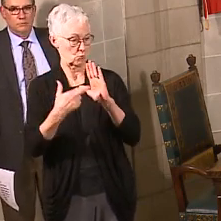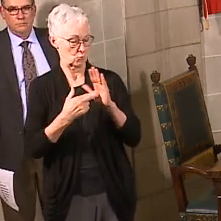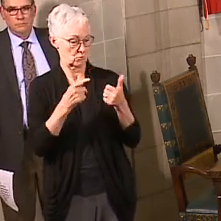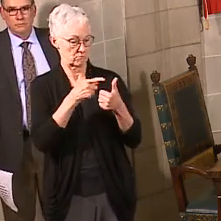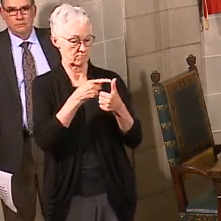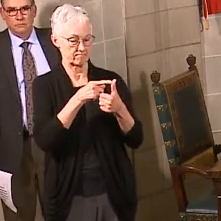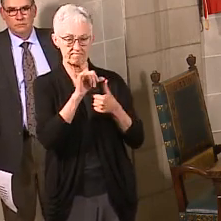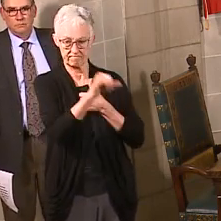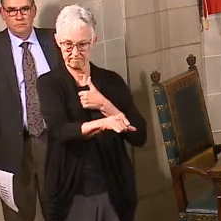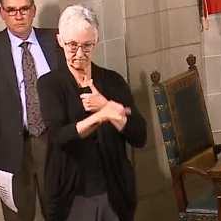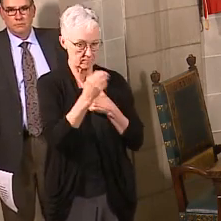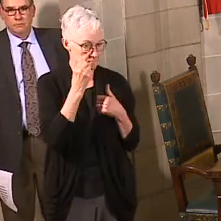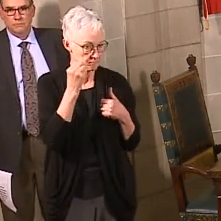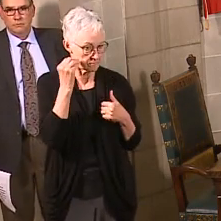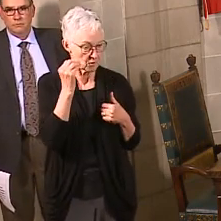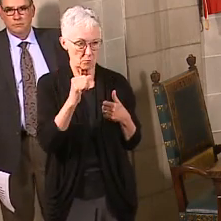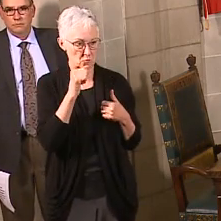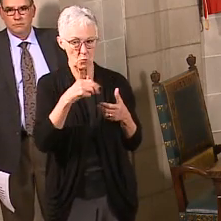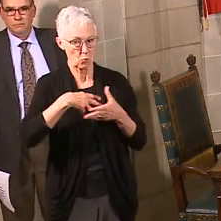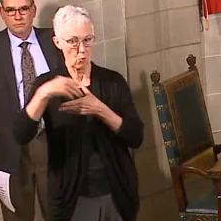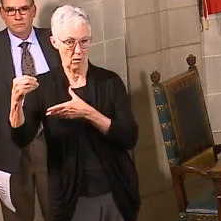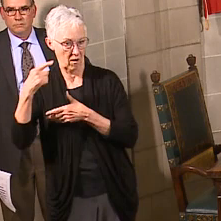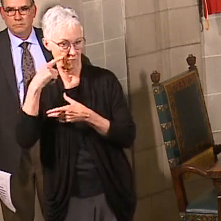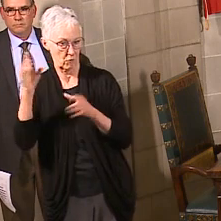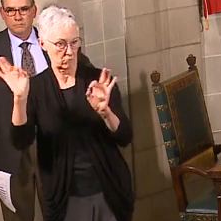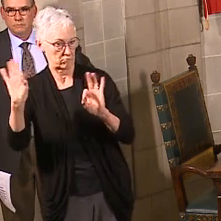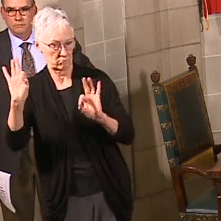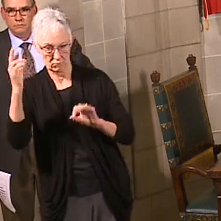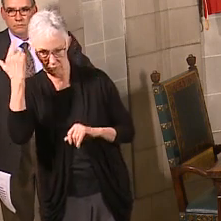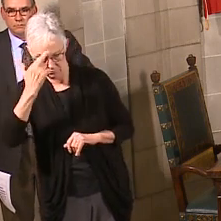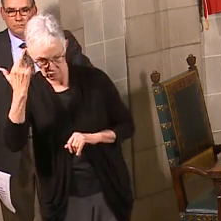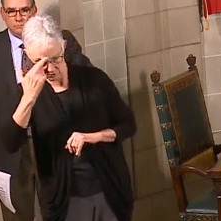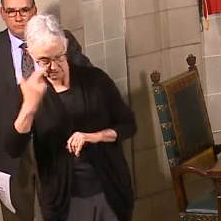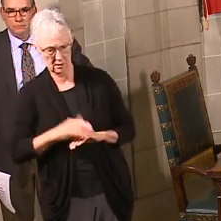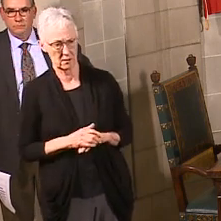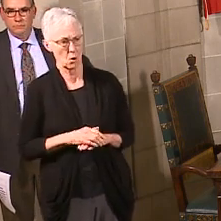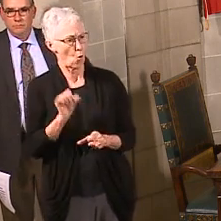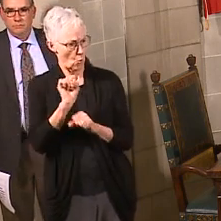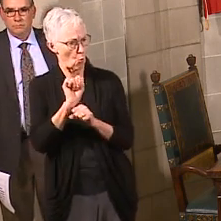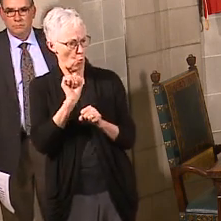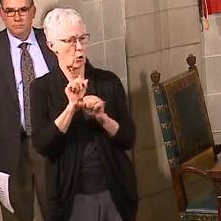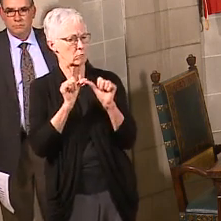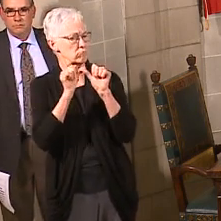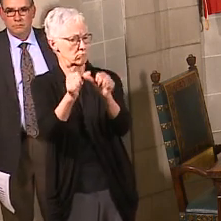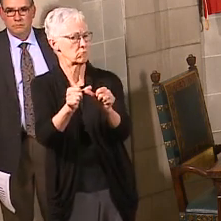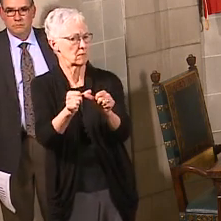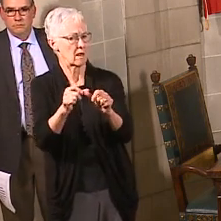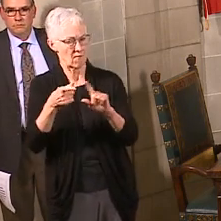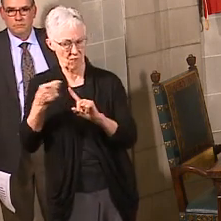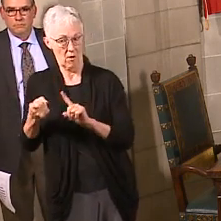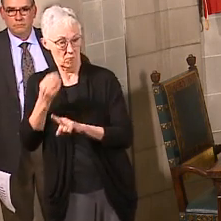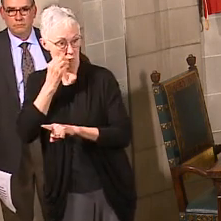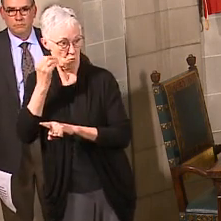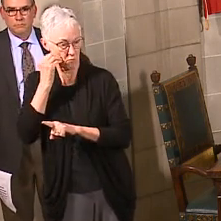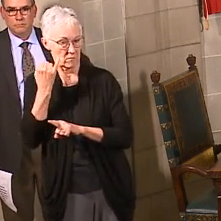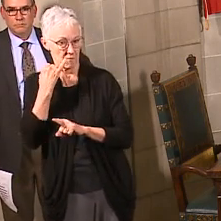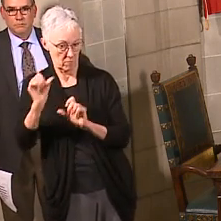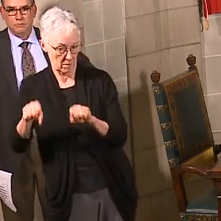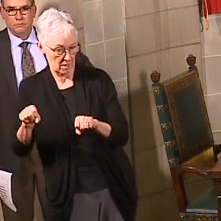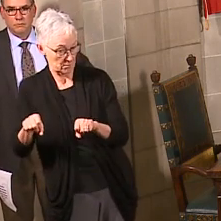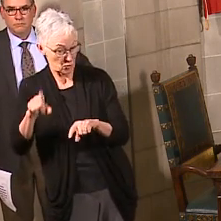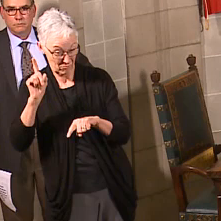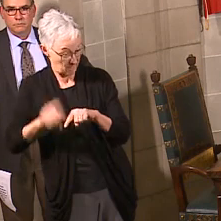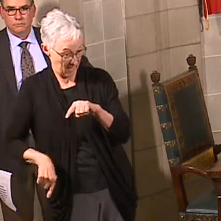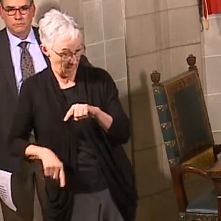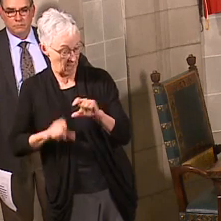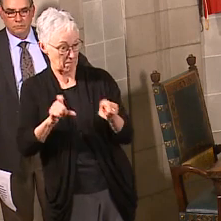take non-essential trips. 2, work. Work from home if you can, and if you're going into the workplace, keep